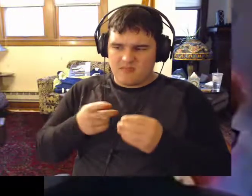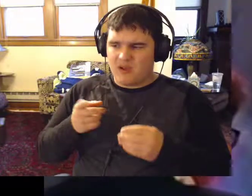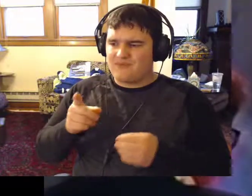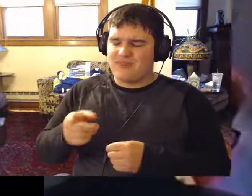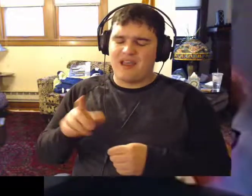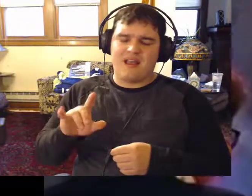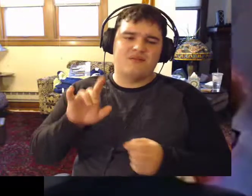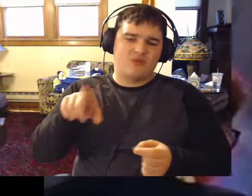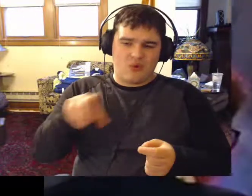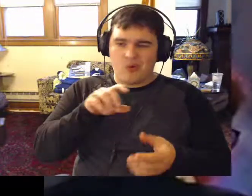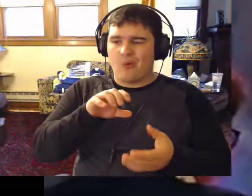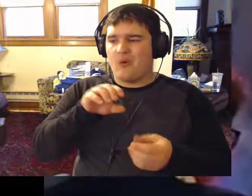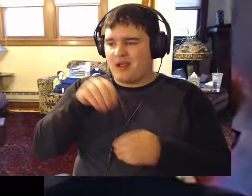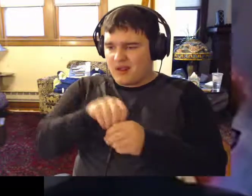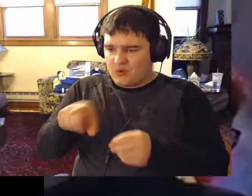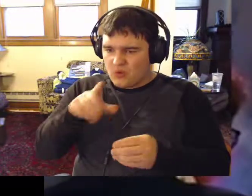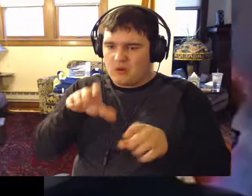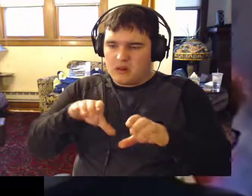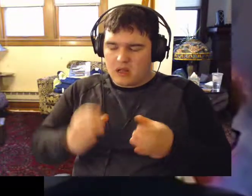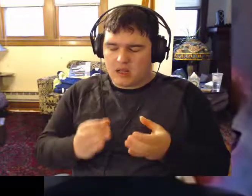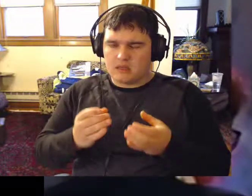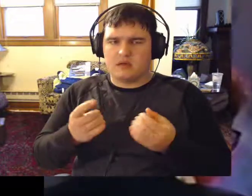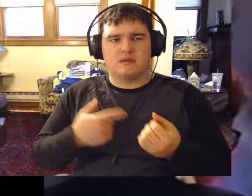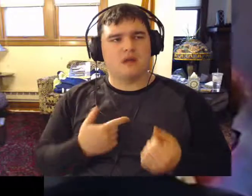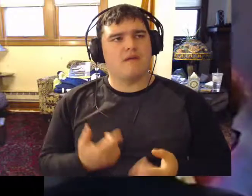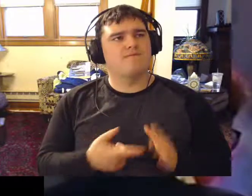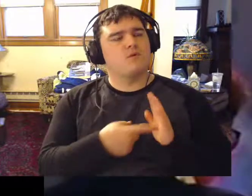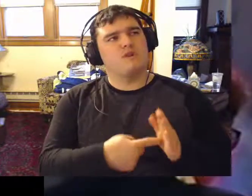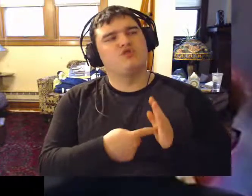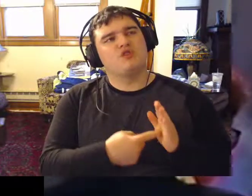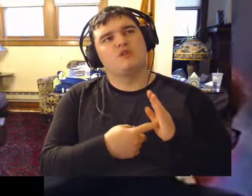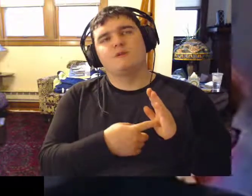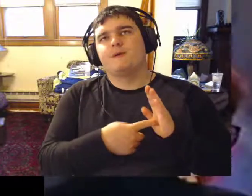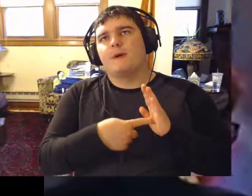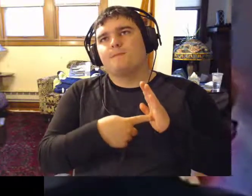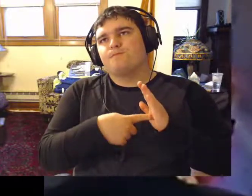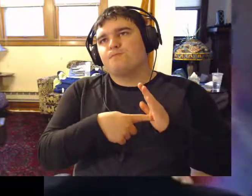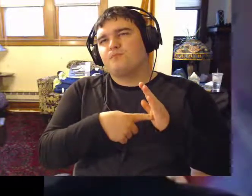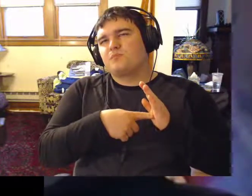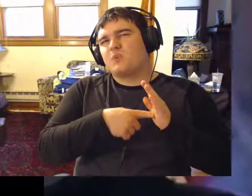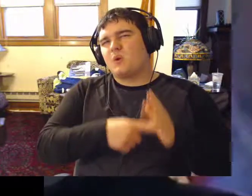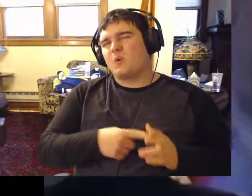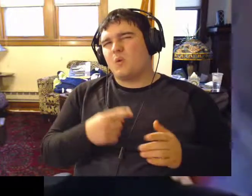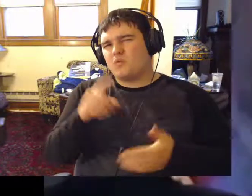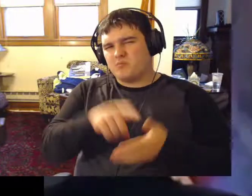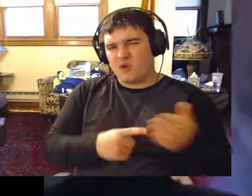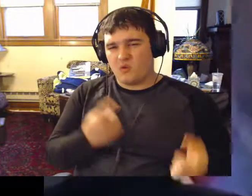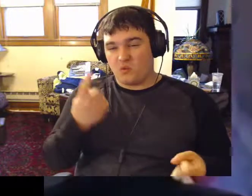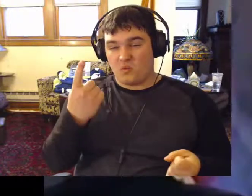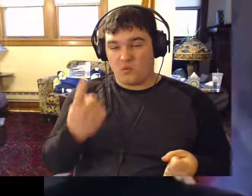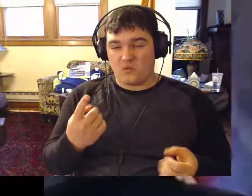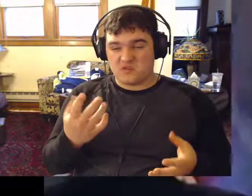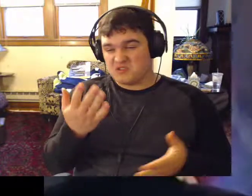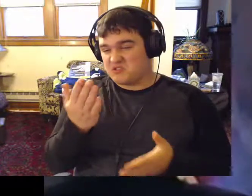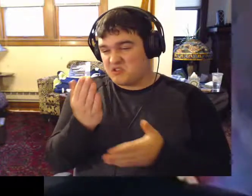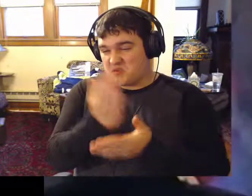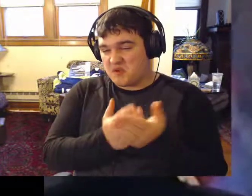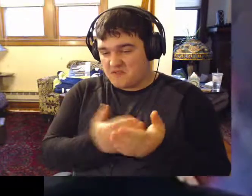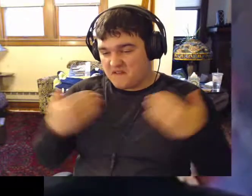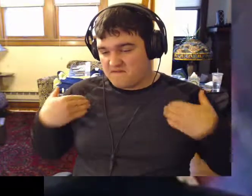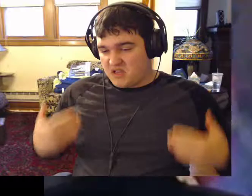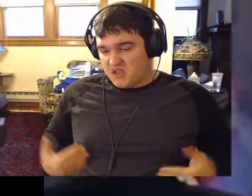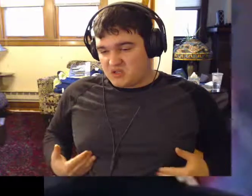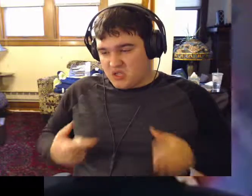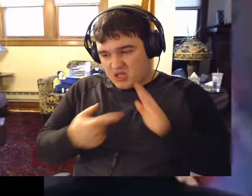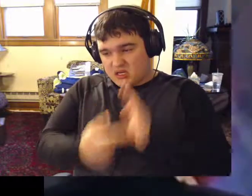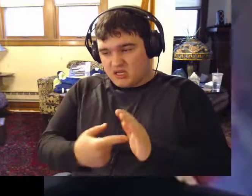in your class. For instance, What would be some of the physical indicators for